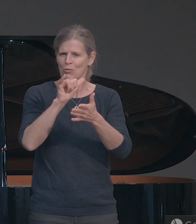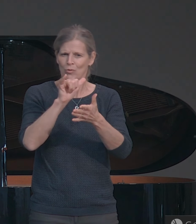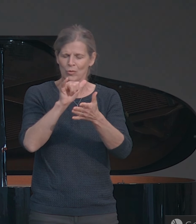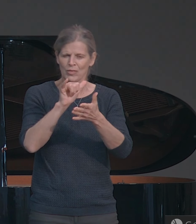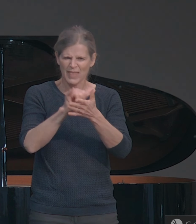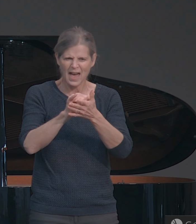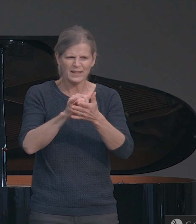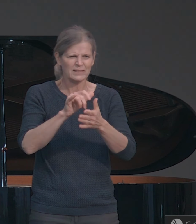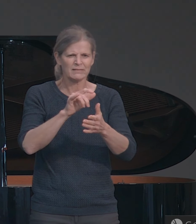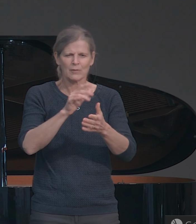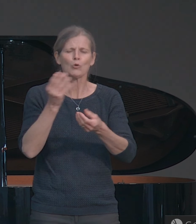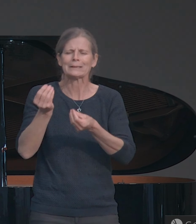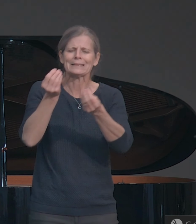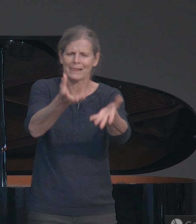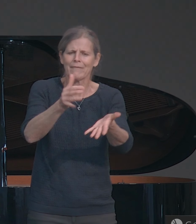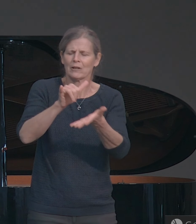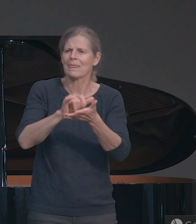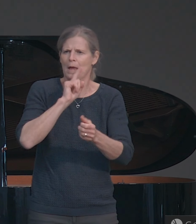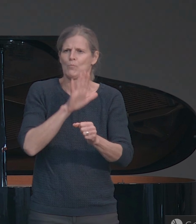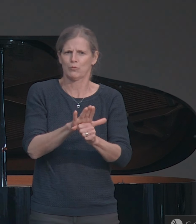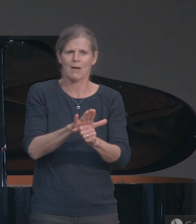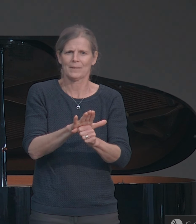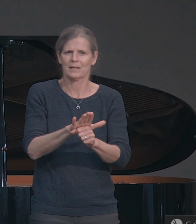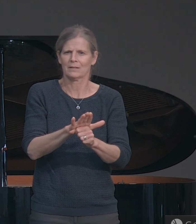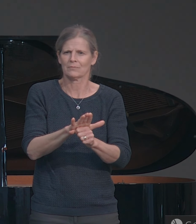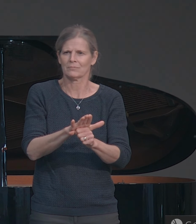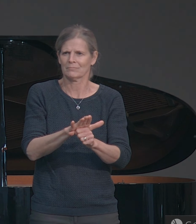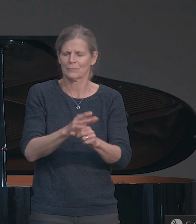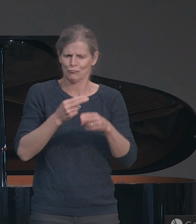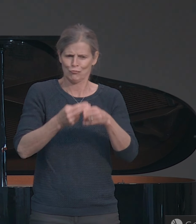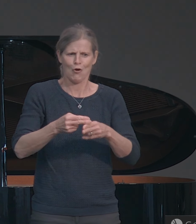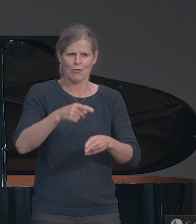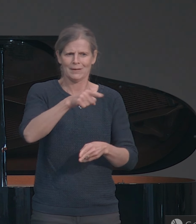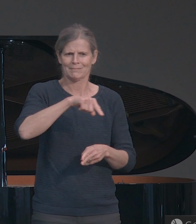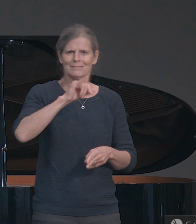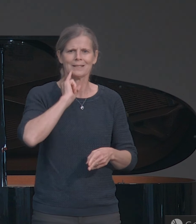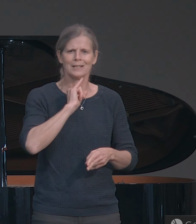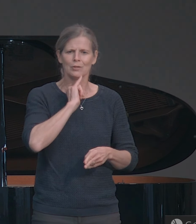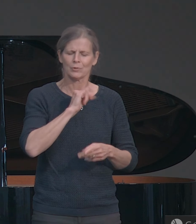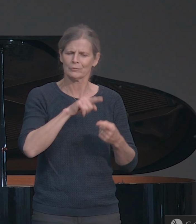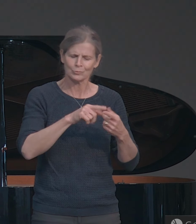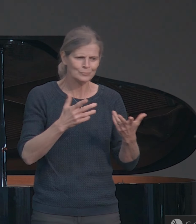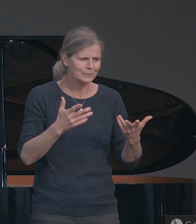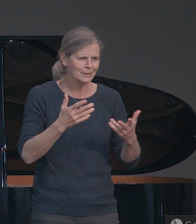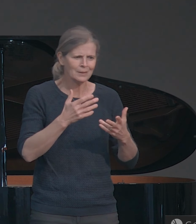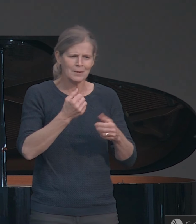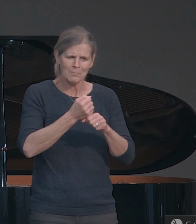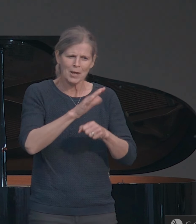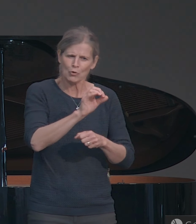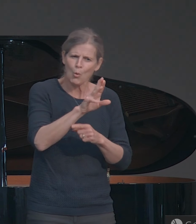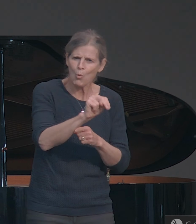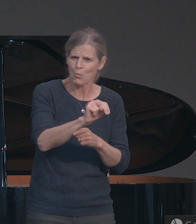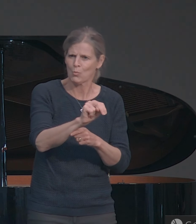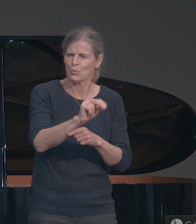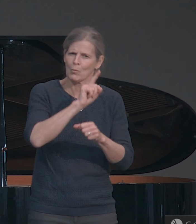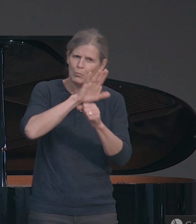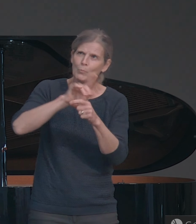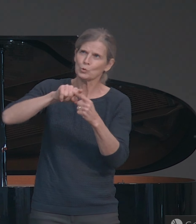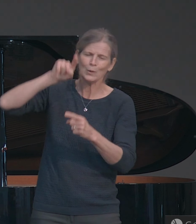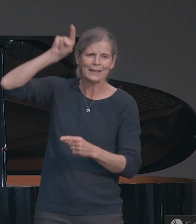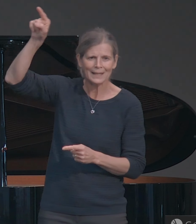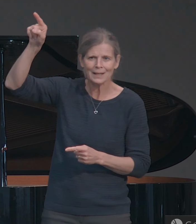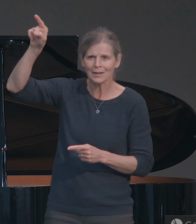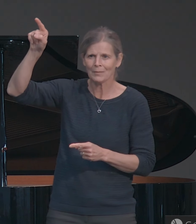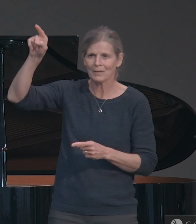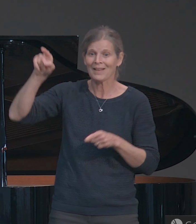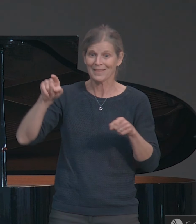that covenant promise and calling Israel to make her own promises to him,